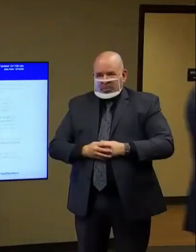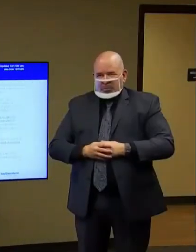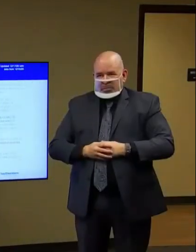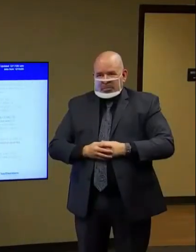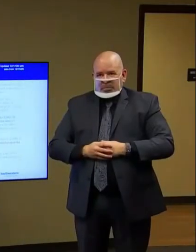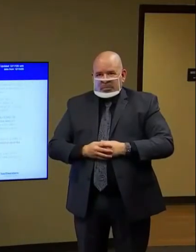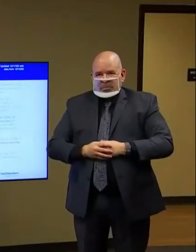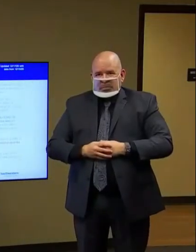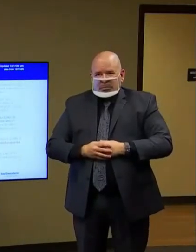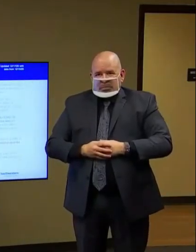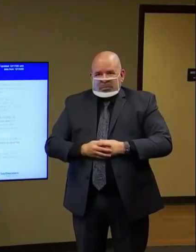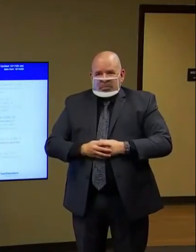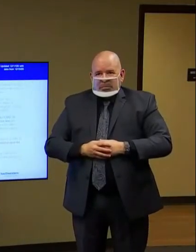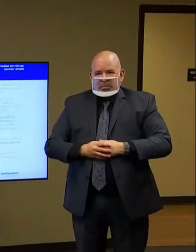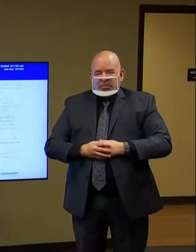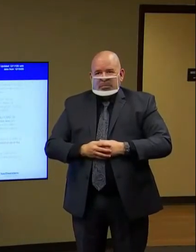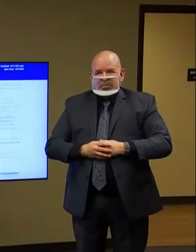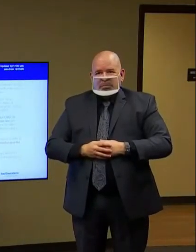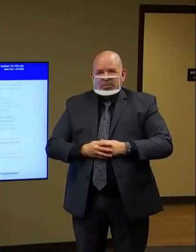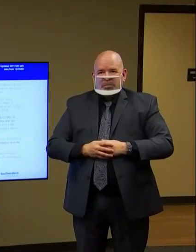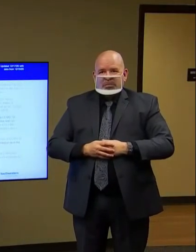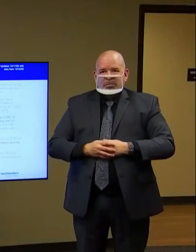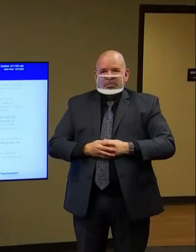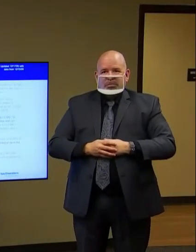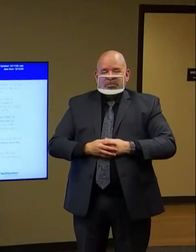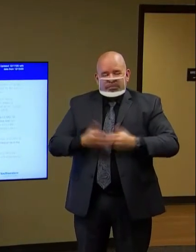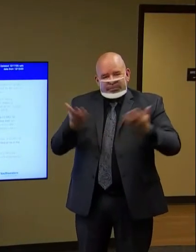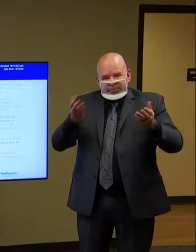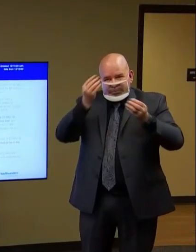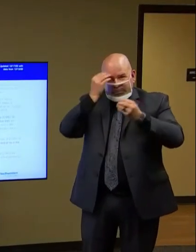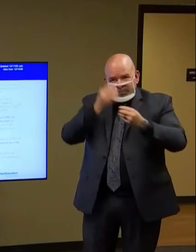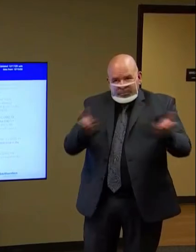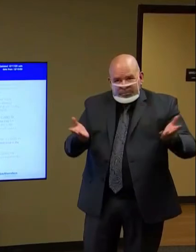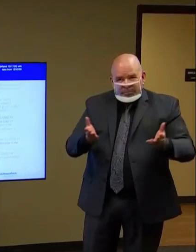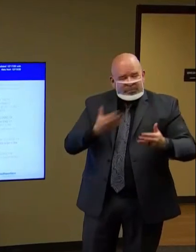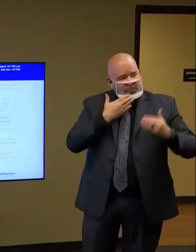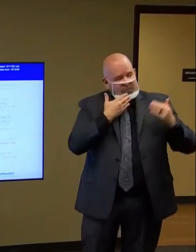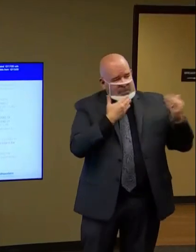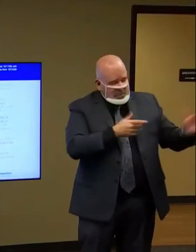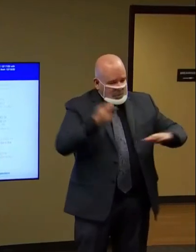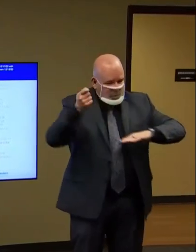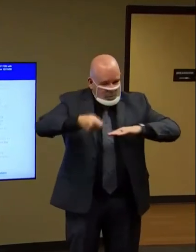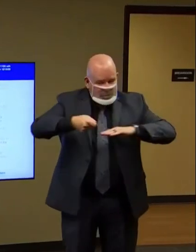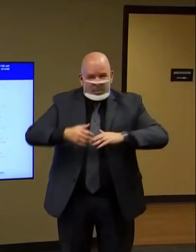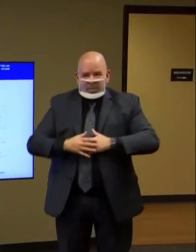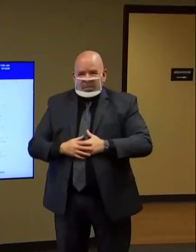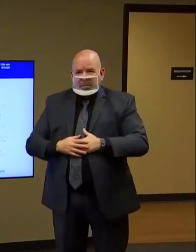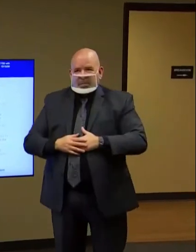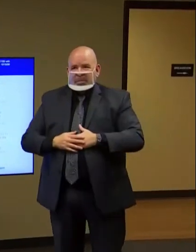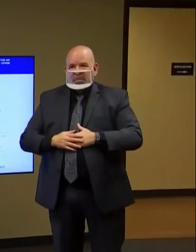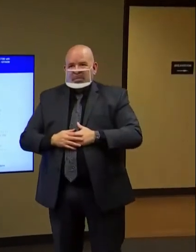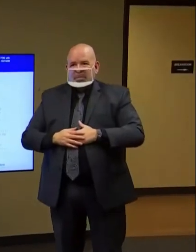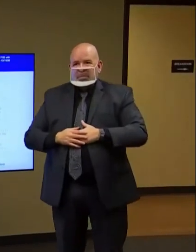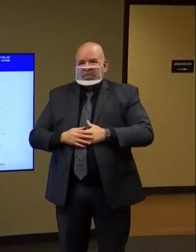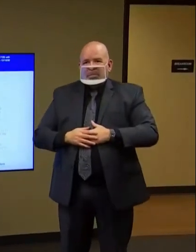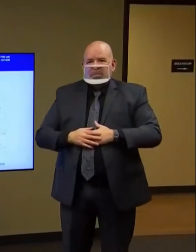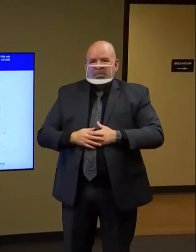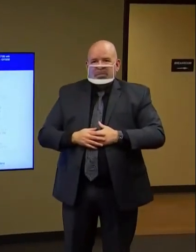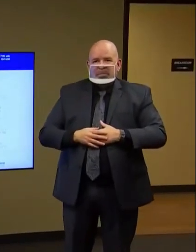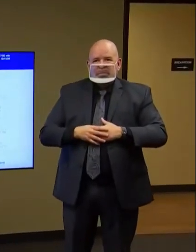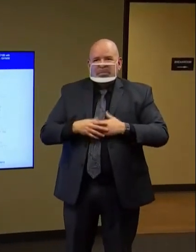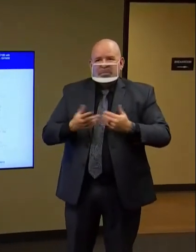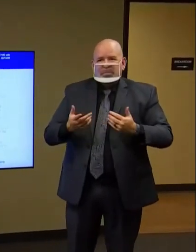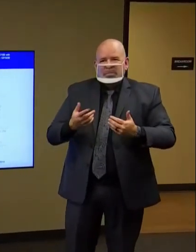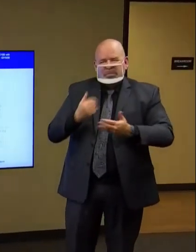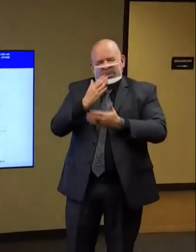Thank you, Judge. So I'll give up follow up with some of the details